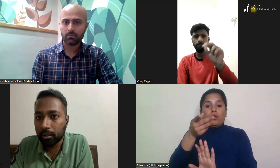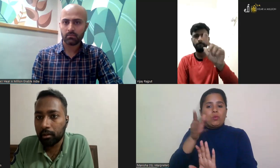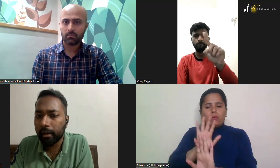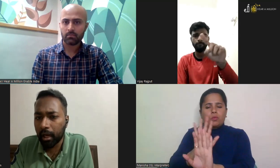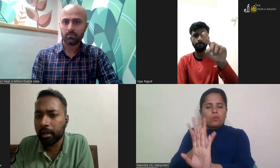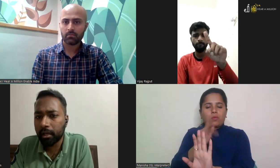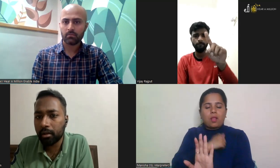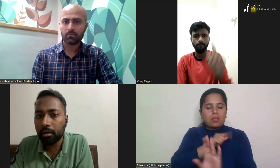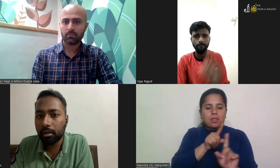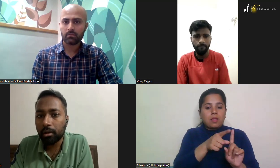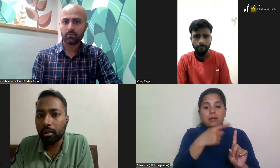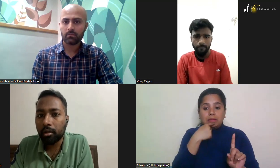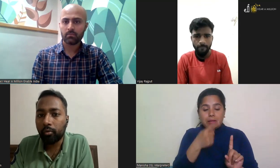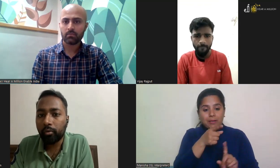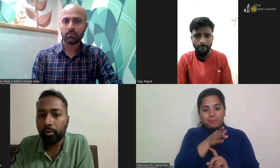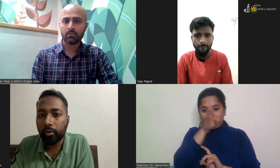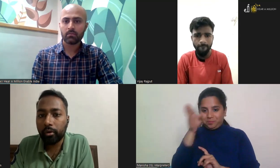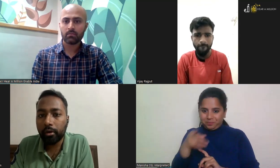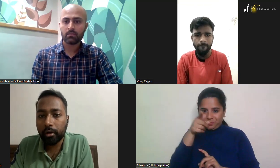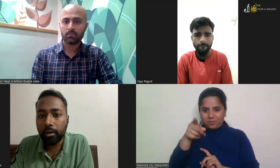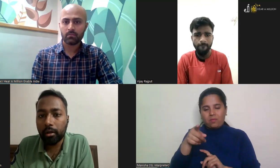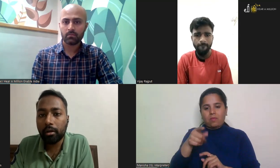examination regarding